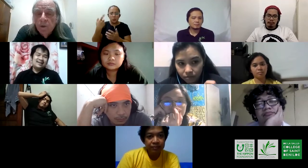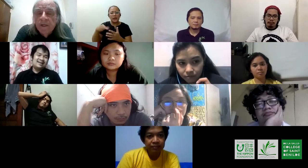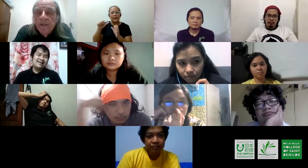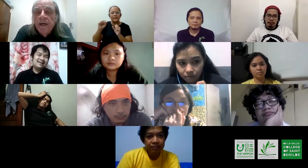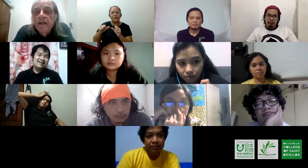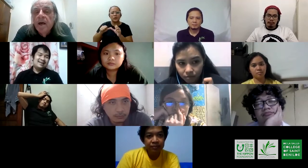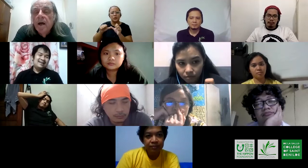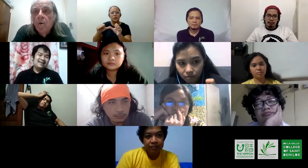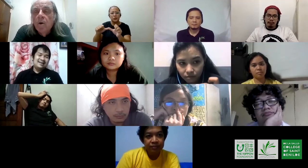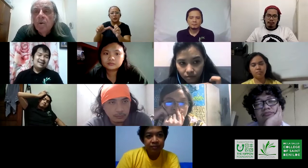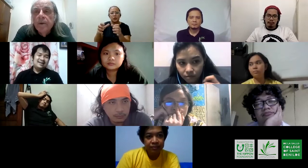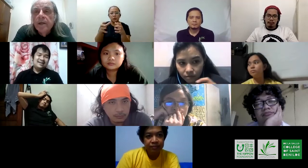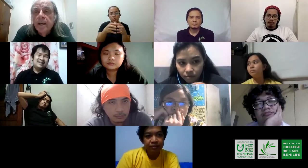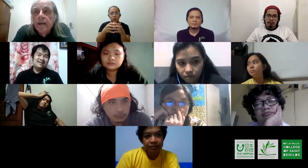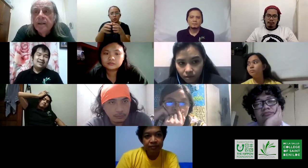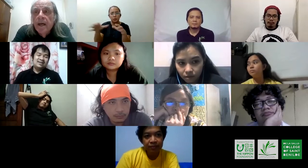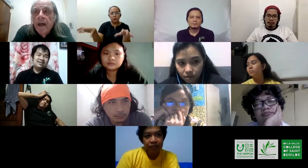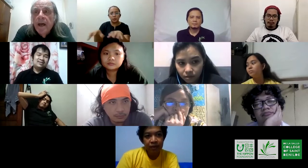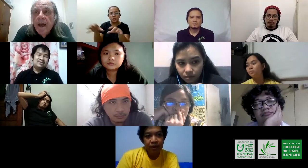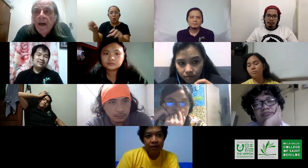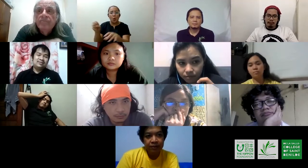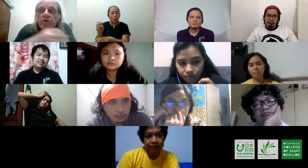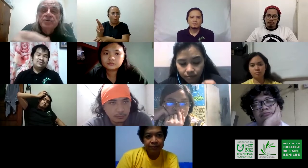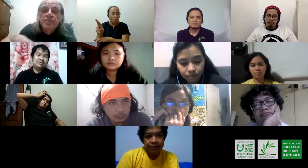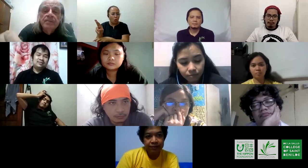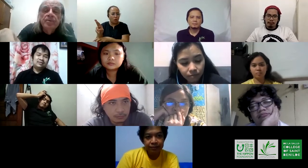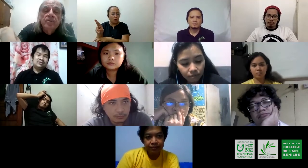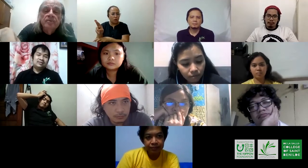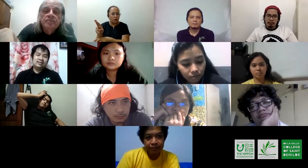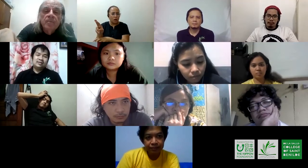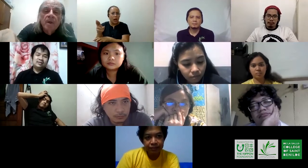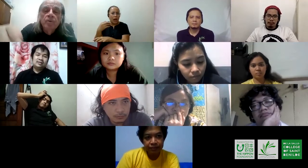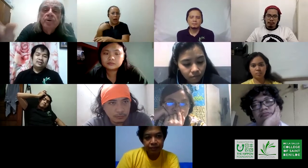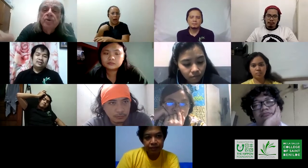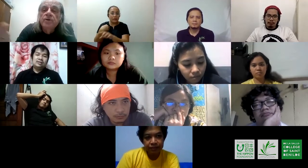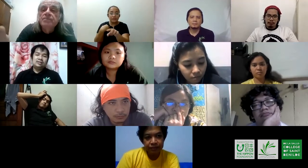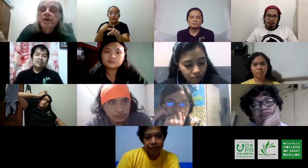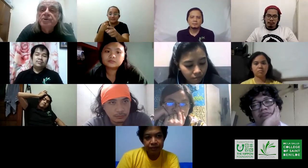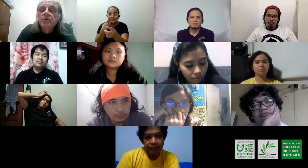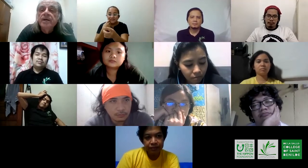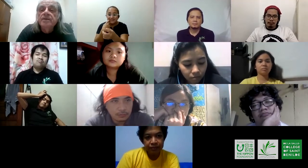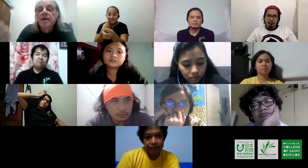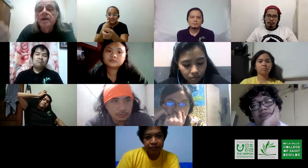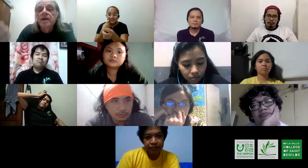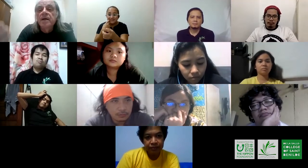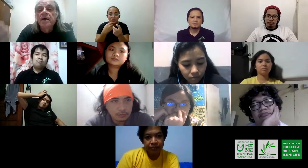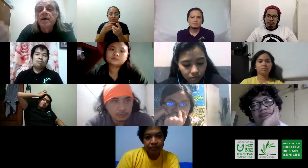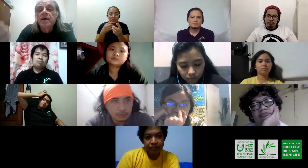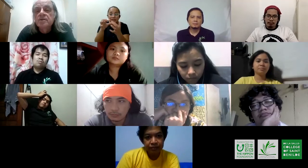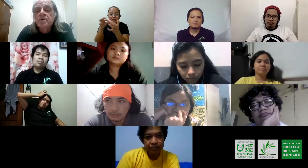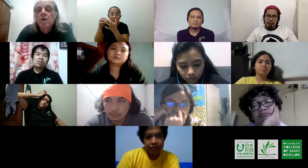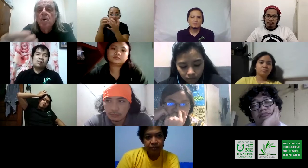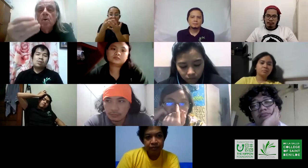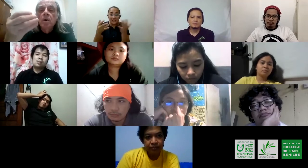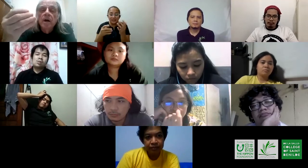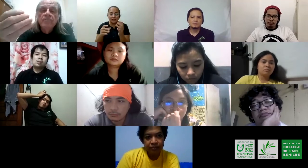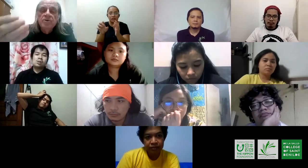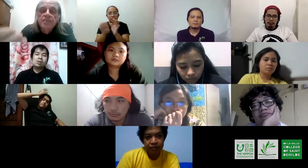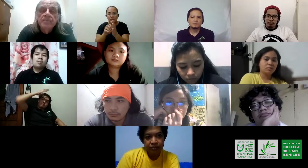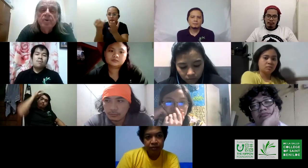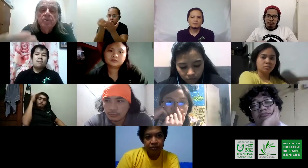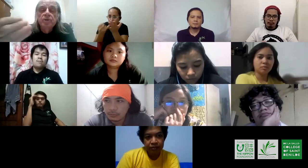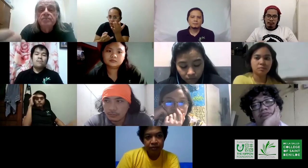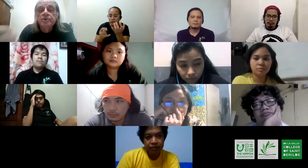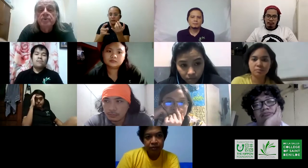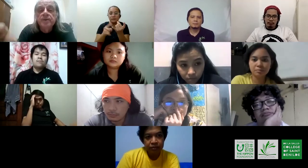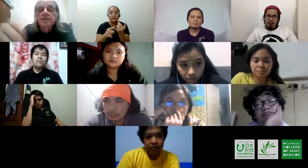group doing that, or we can have those people who do those special things like the drawings, or have those